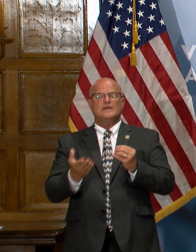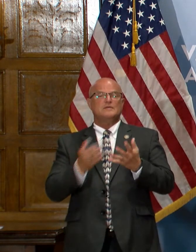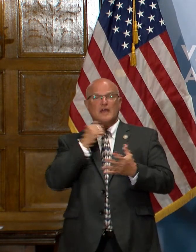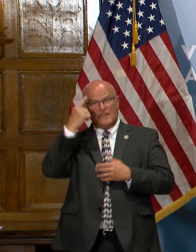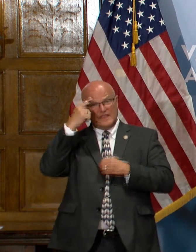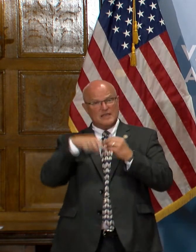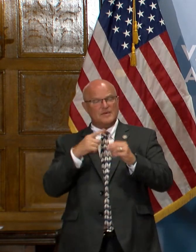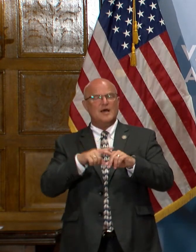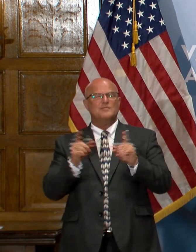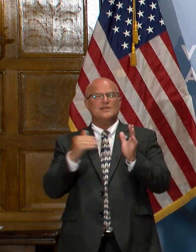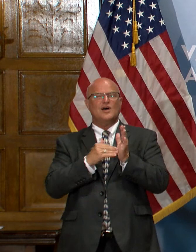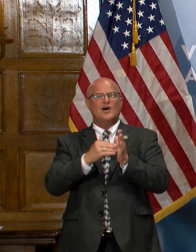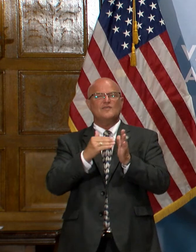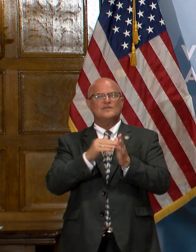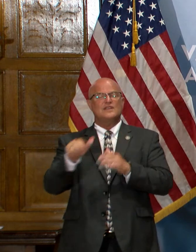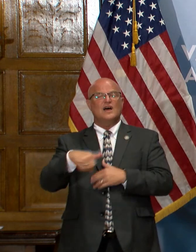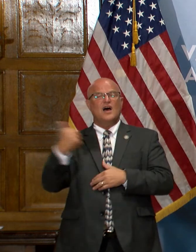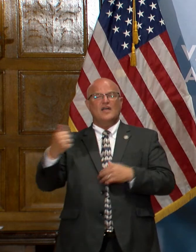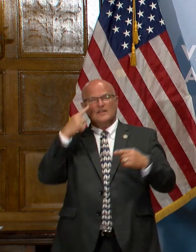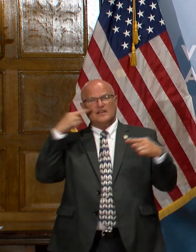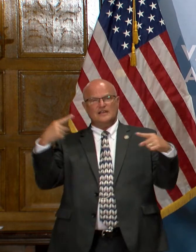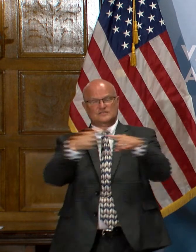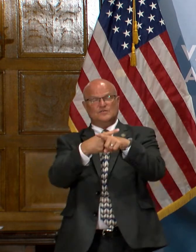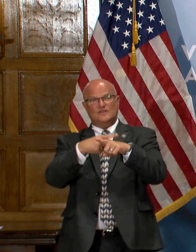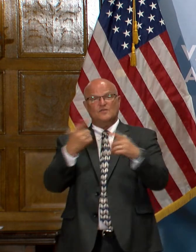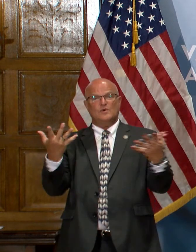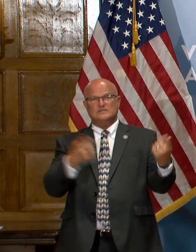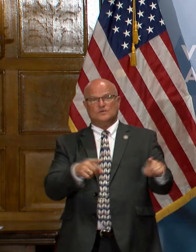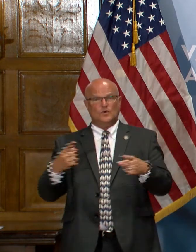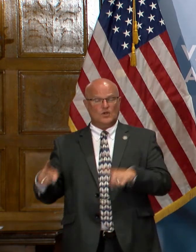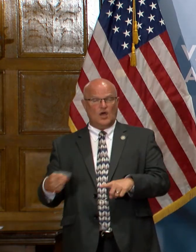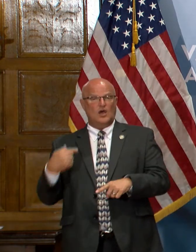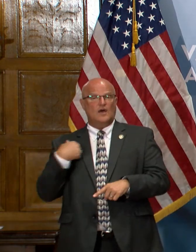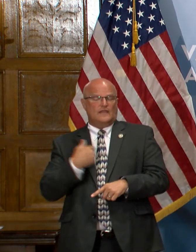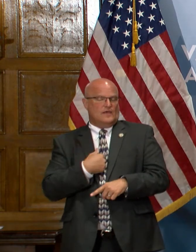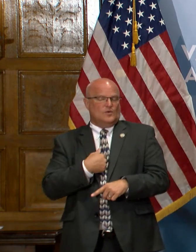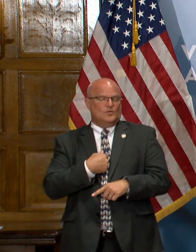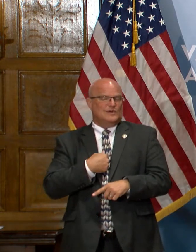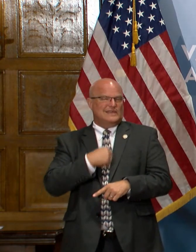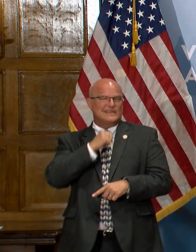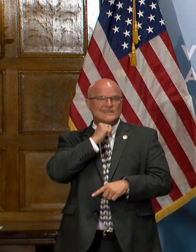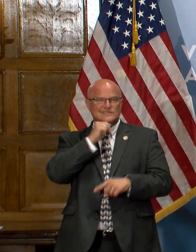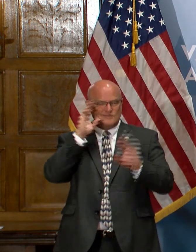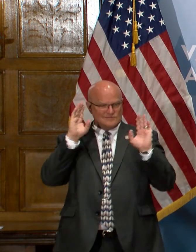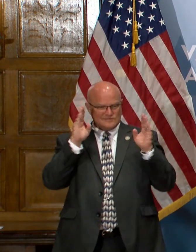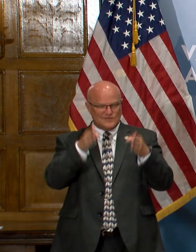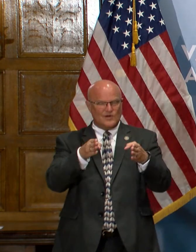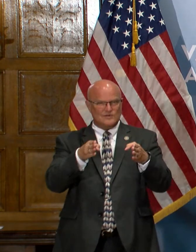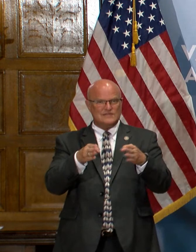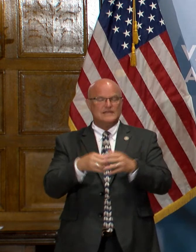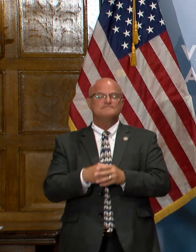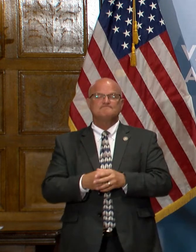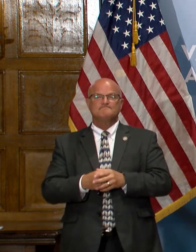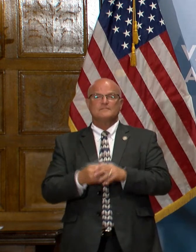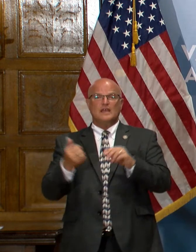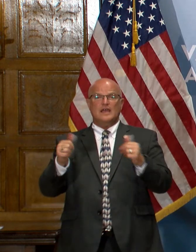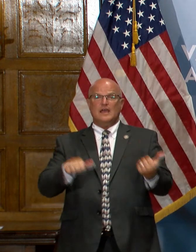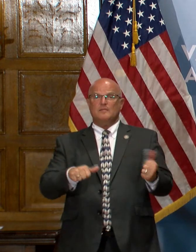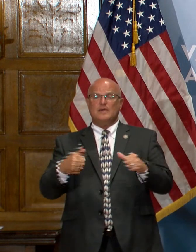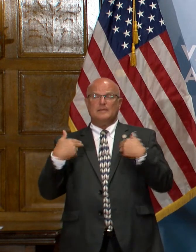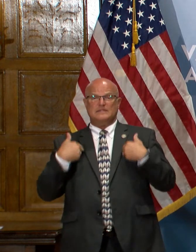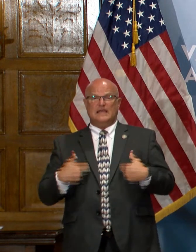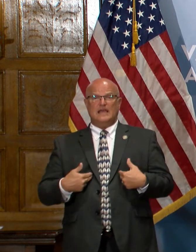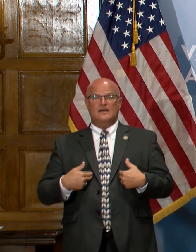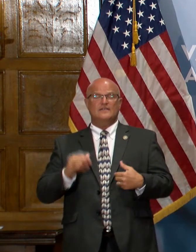not think much about, but oftentimes there are other consequences for what's going on that we don't focus on. At Baptist Health, we found recently